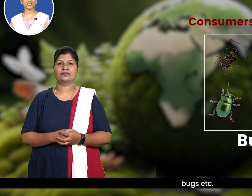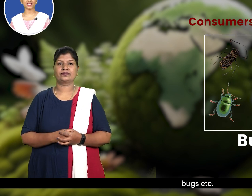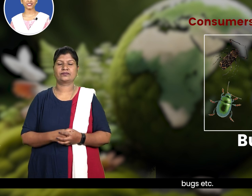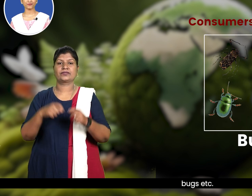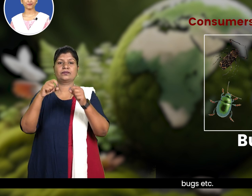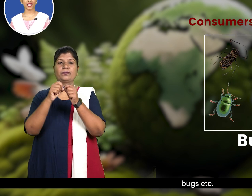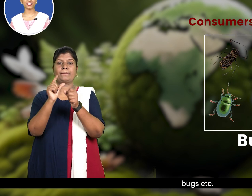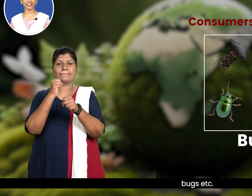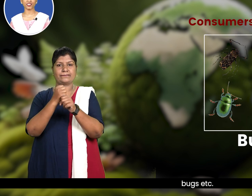bugs, etc.